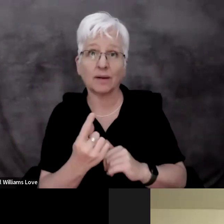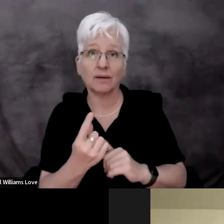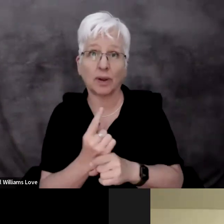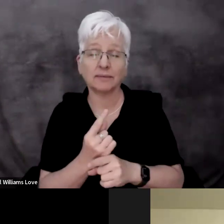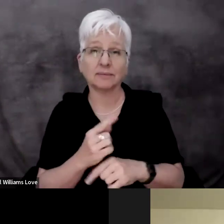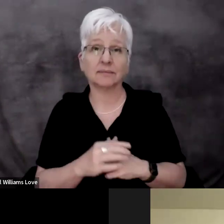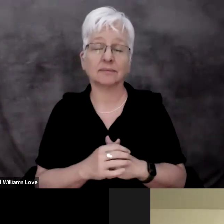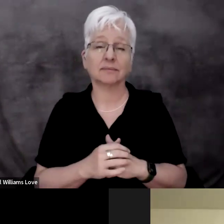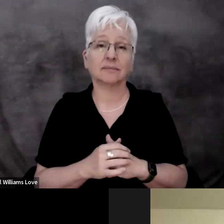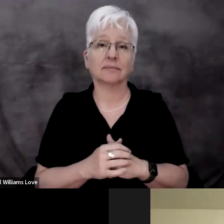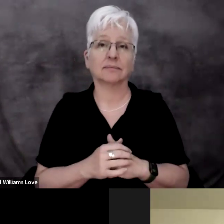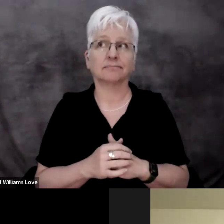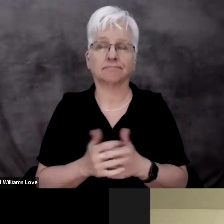to